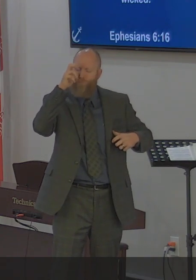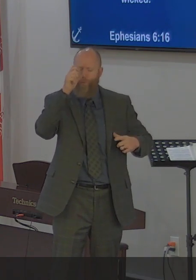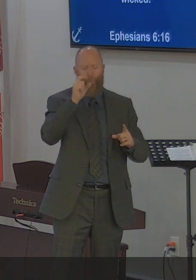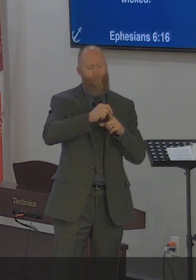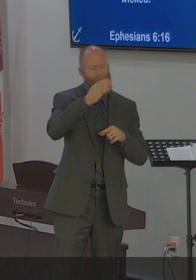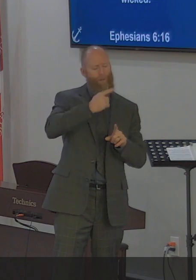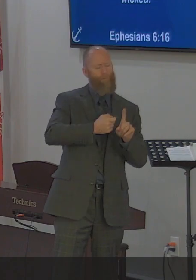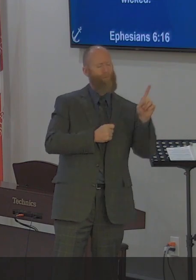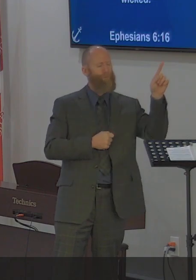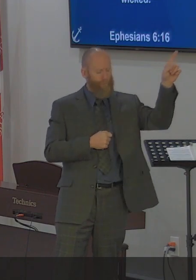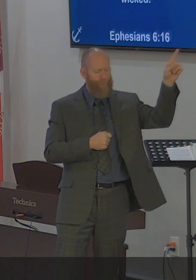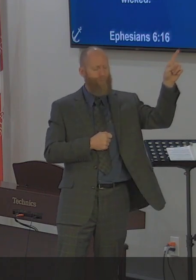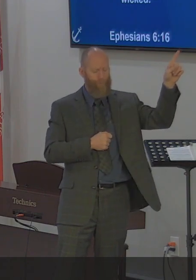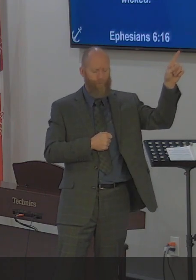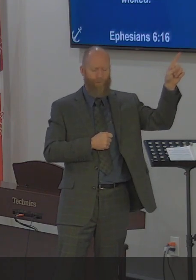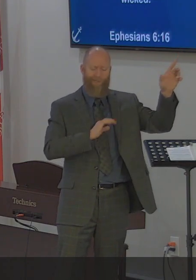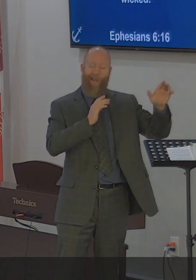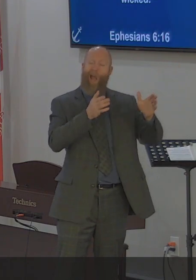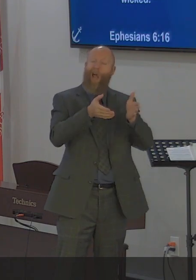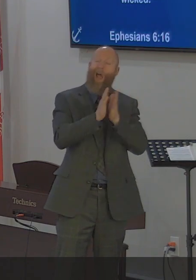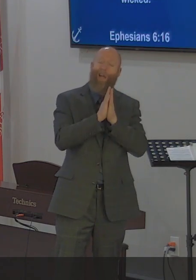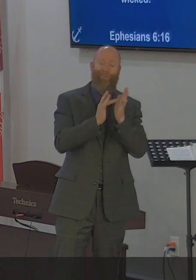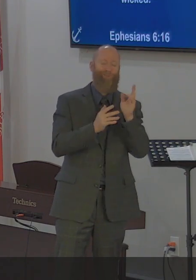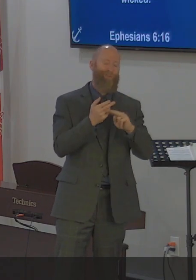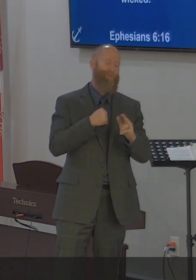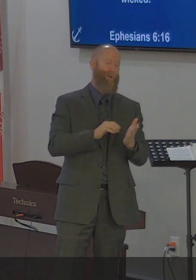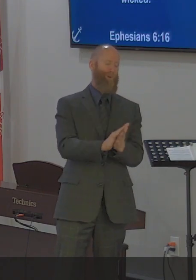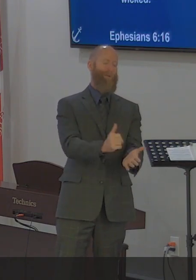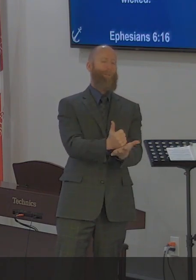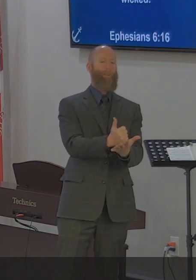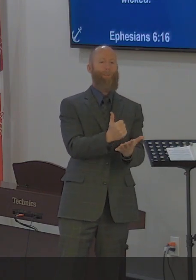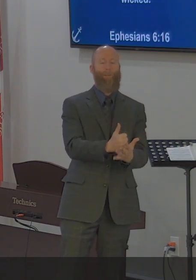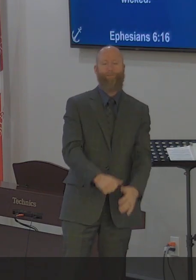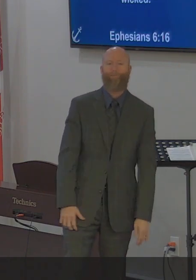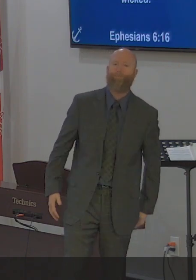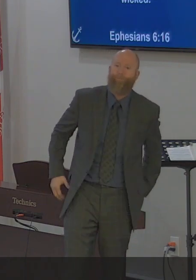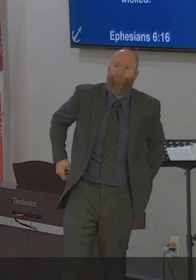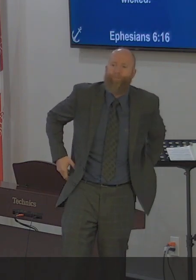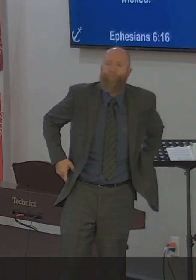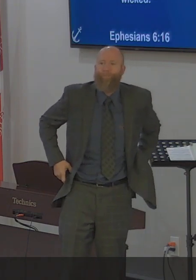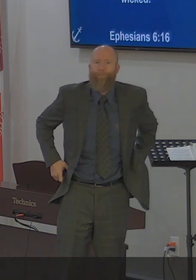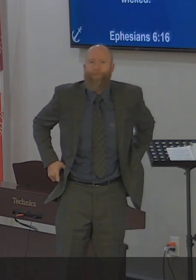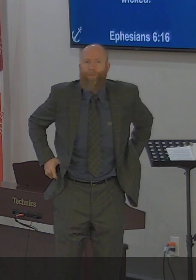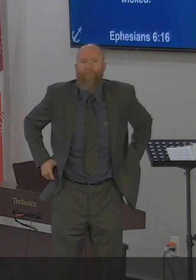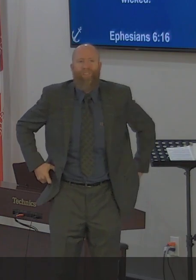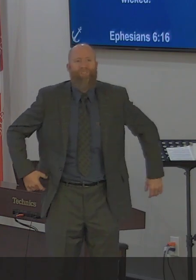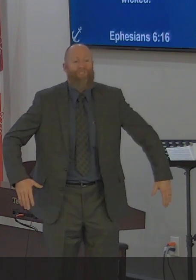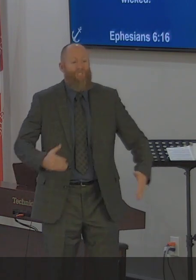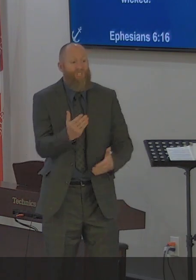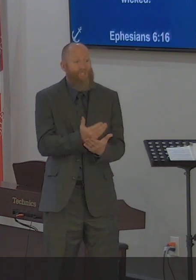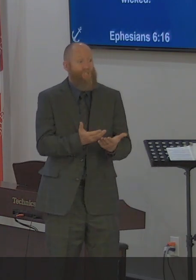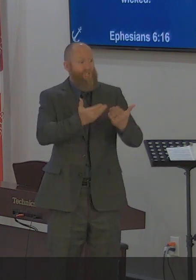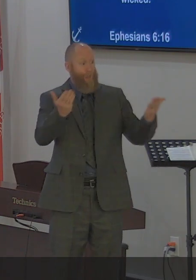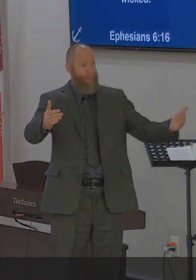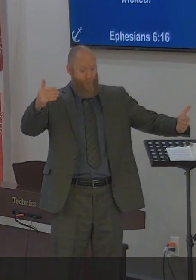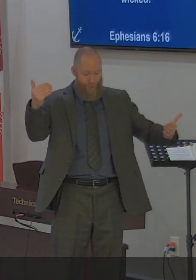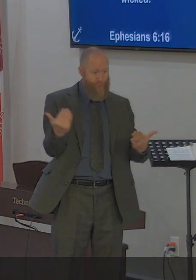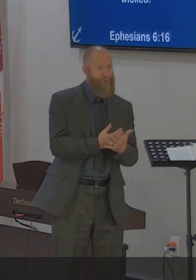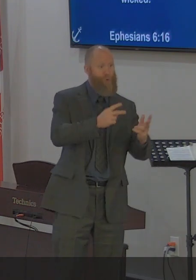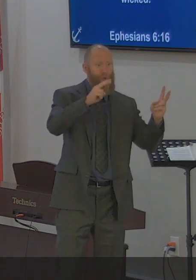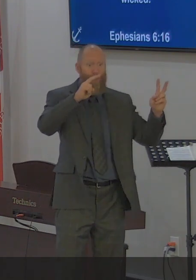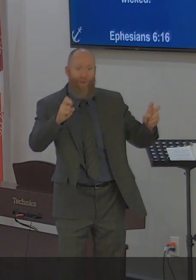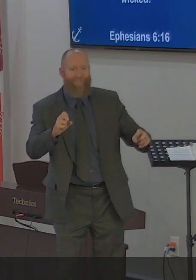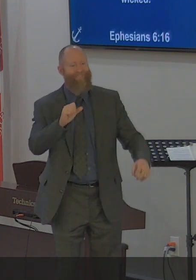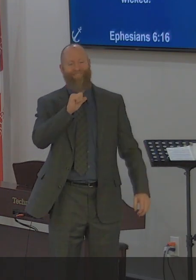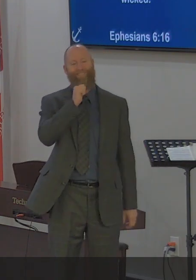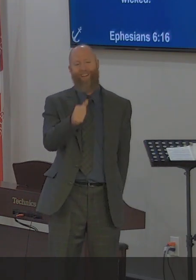morning. I pray and ask all this in Jesus Christ's name. Like I said, it's not something new, but faith is